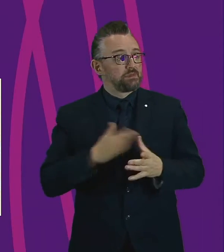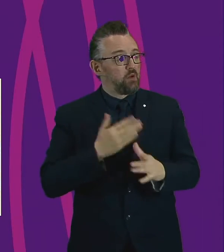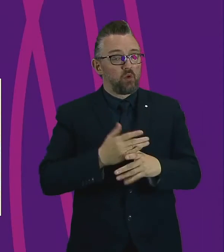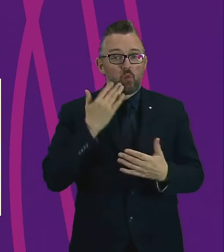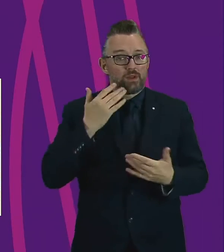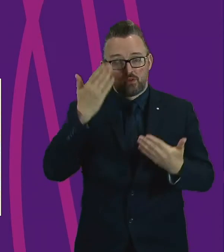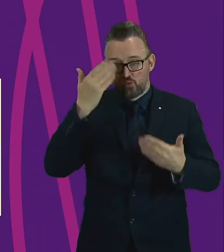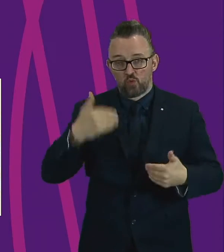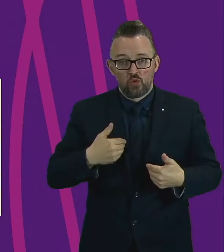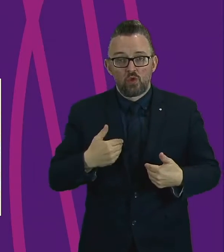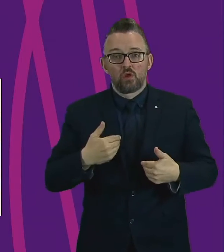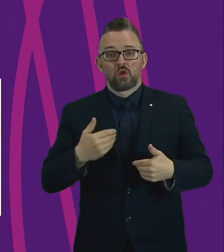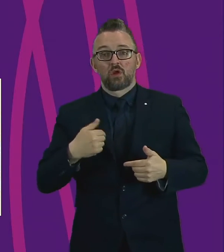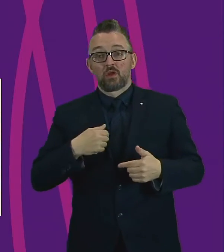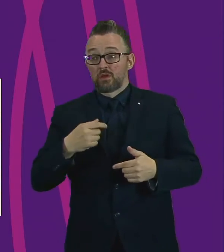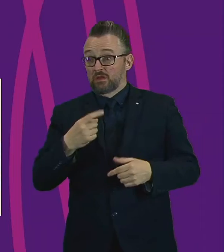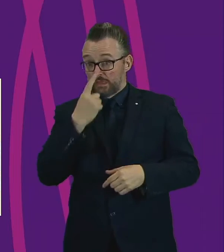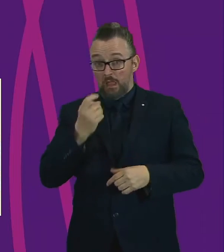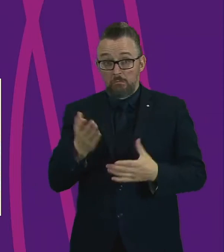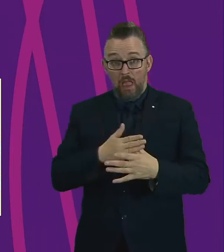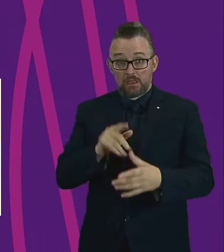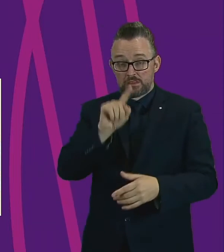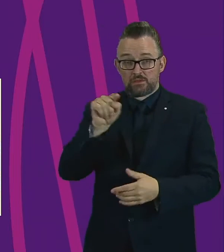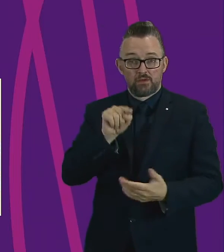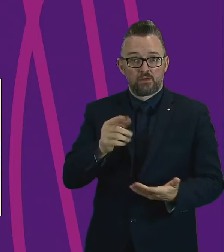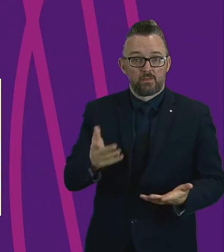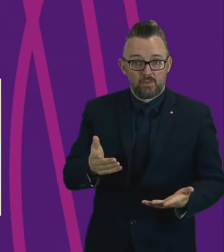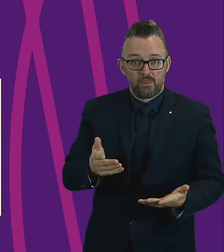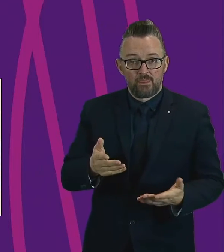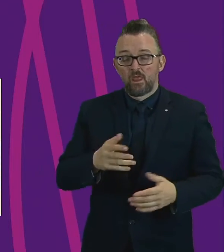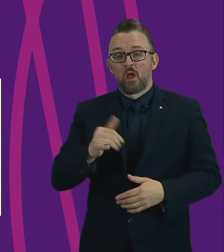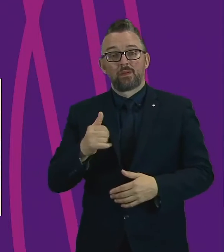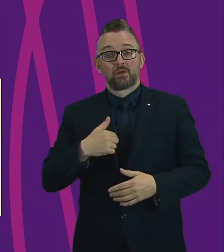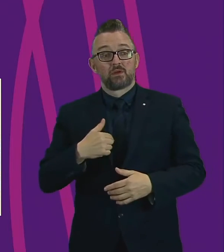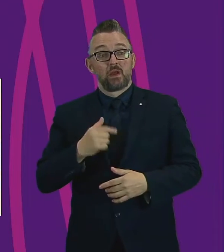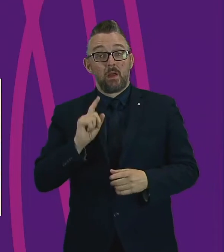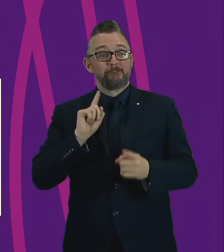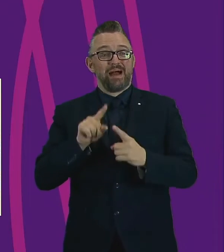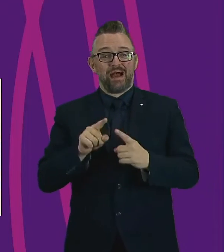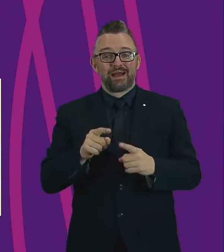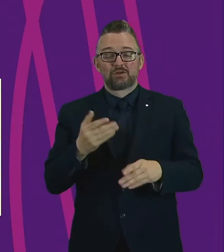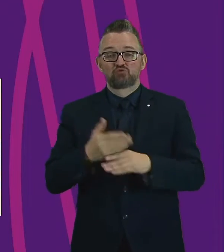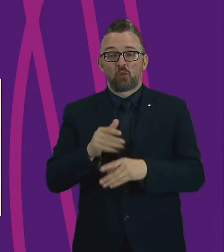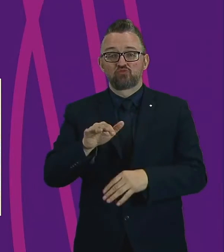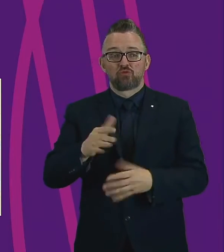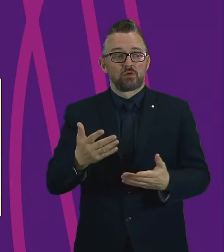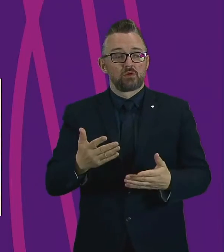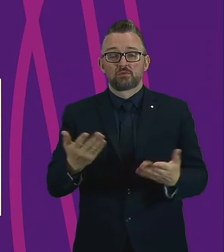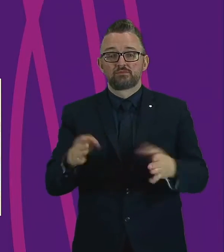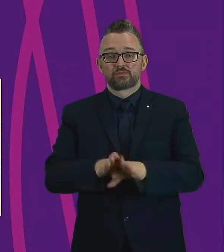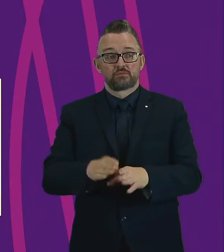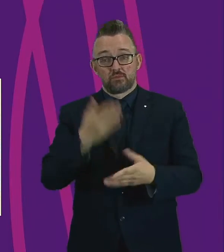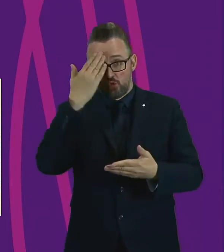not knowing if they can return to work, not knowing if there is a job or a business there for them at